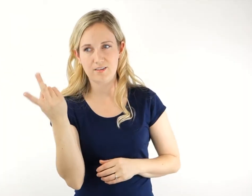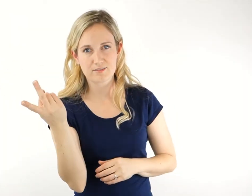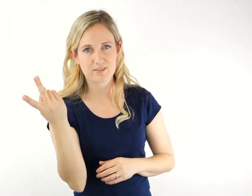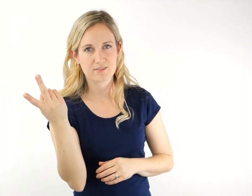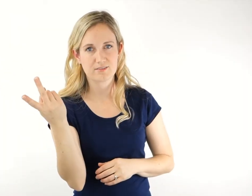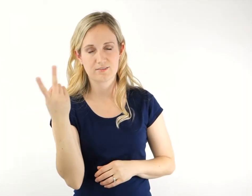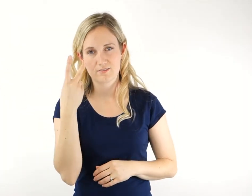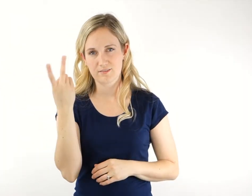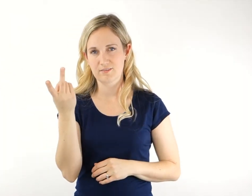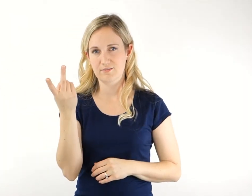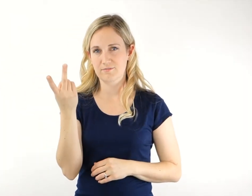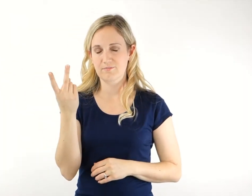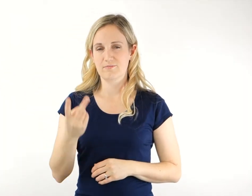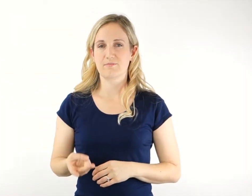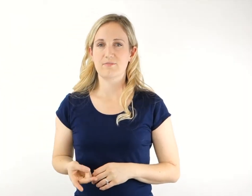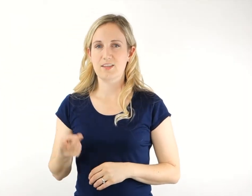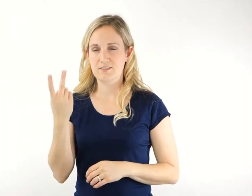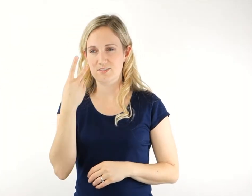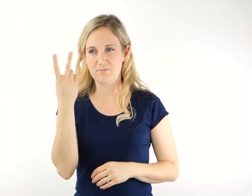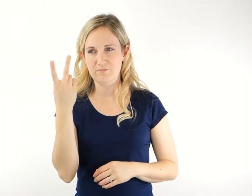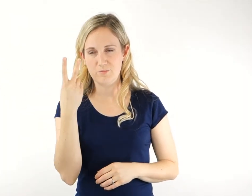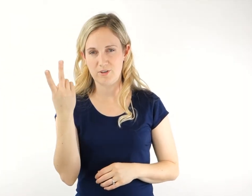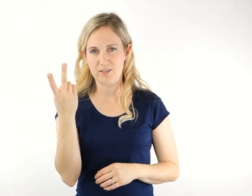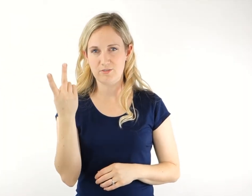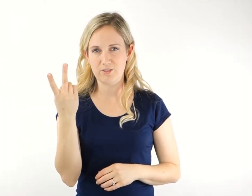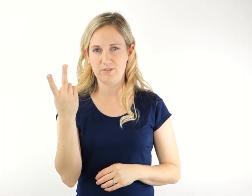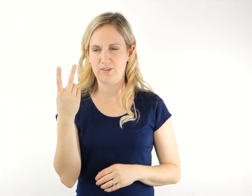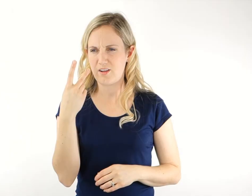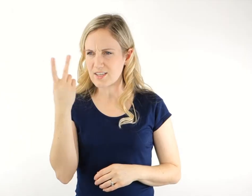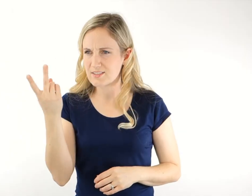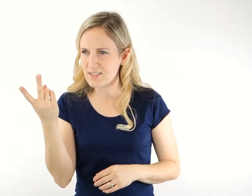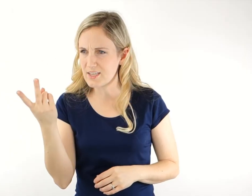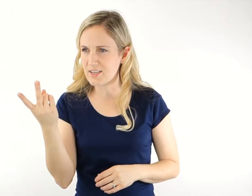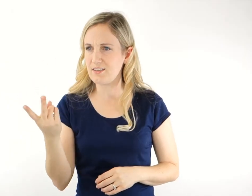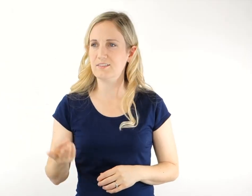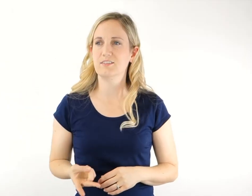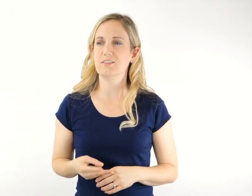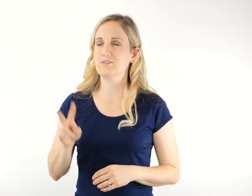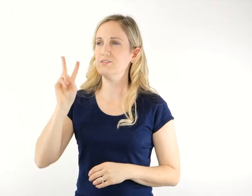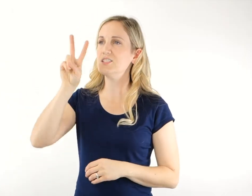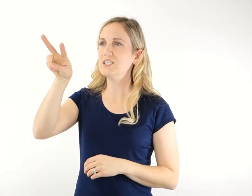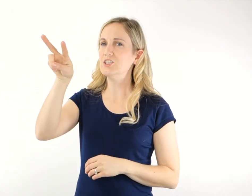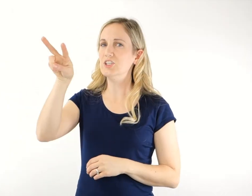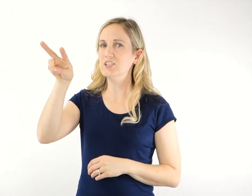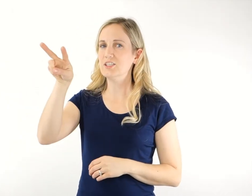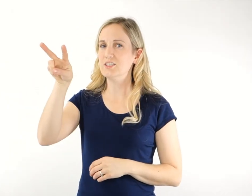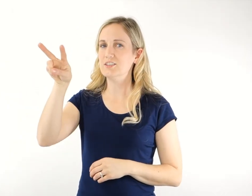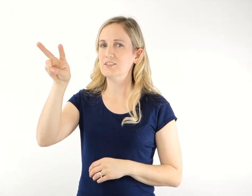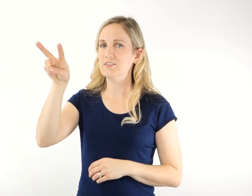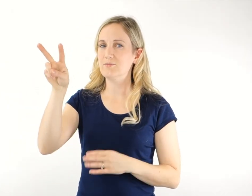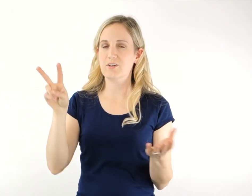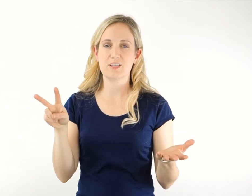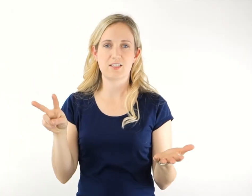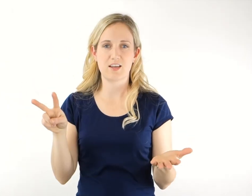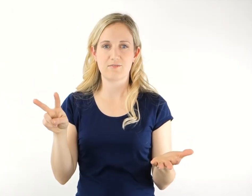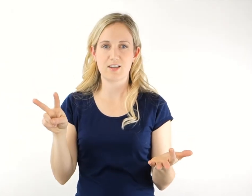out. It's more natural too. I see. So this is like look. We already did that,